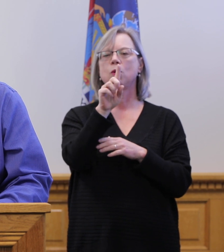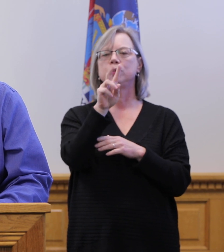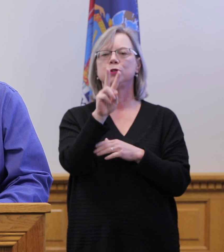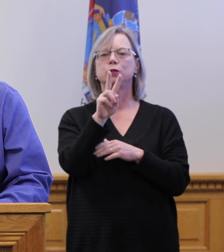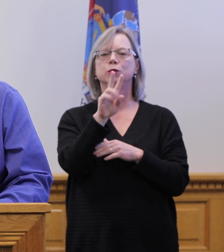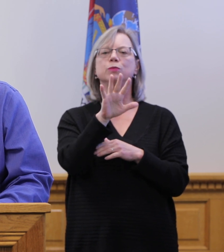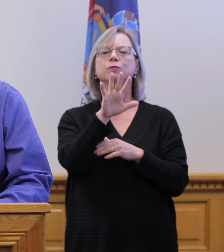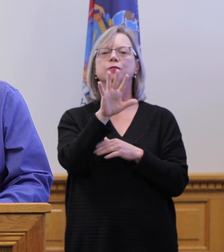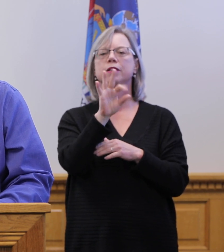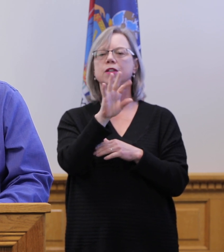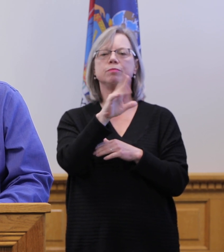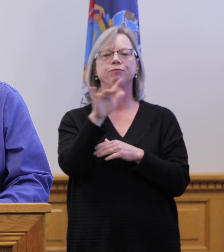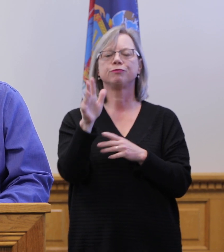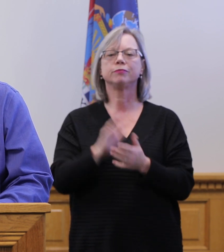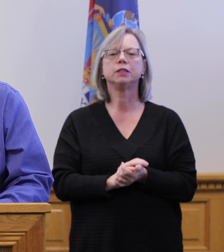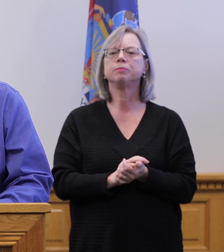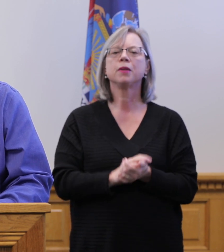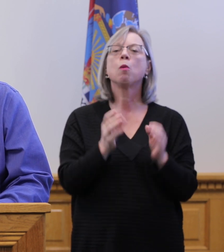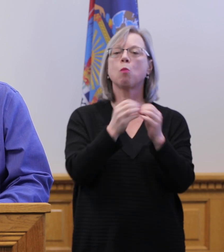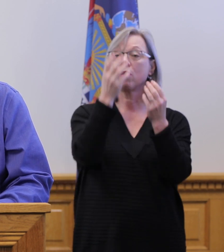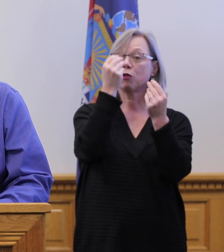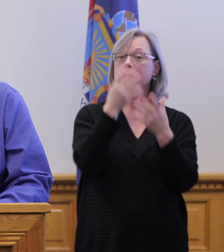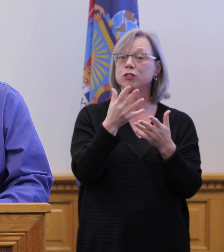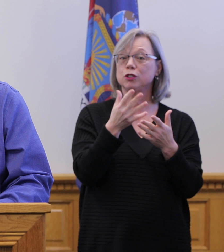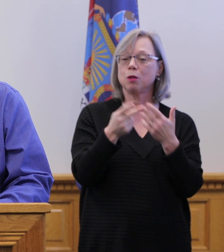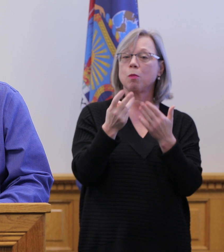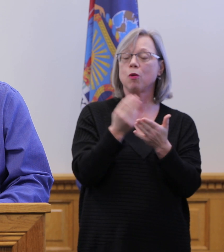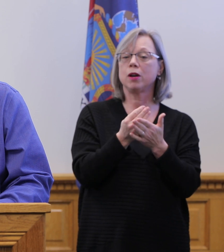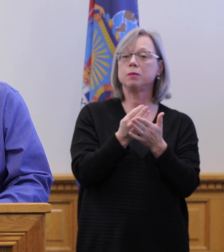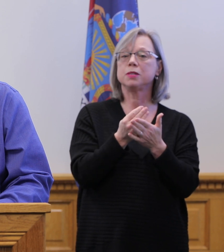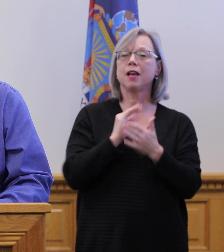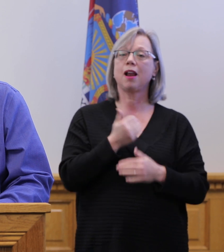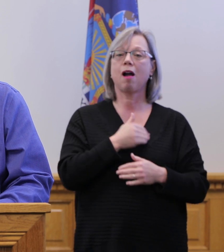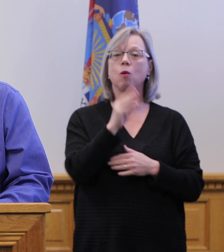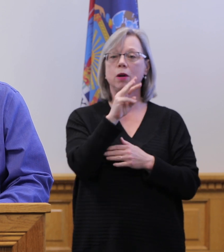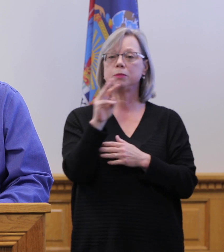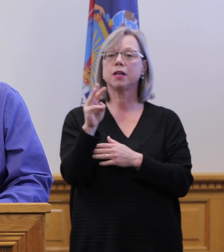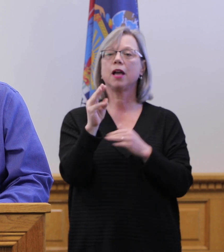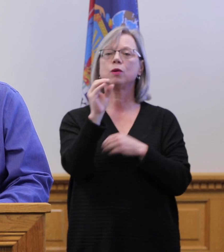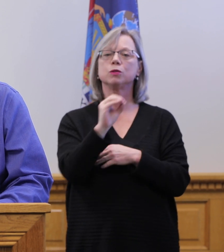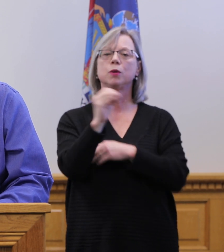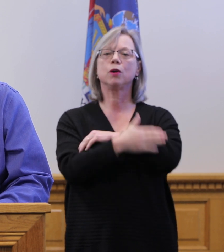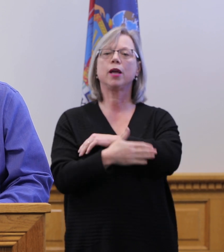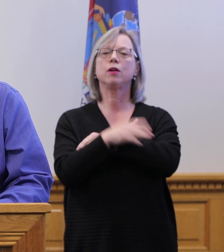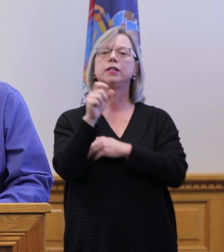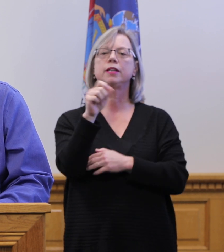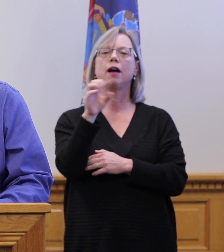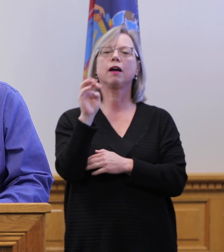Friday. There is more information about these programs on the county government website at